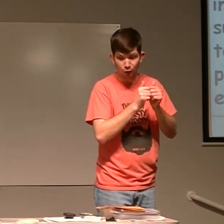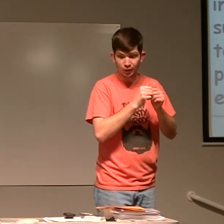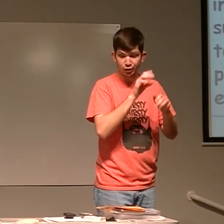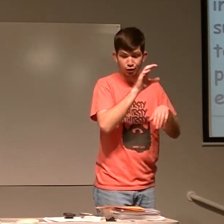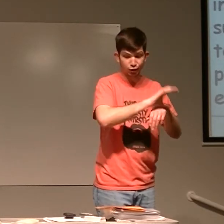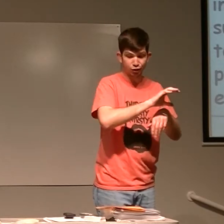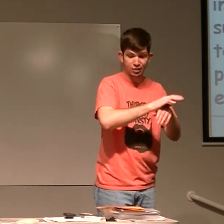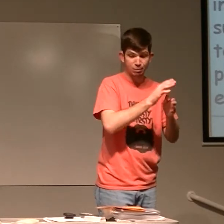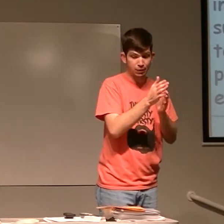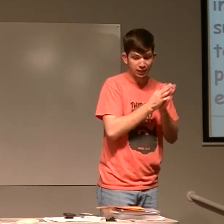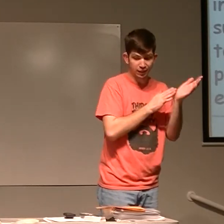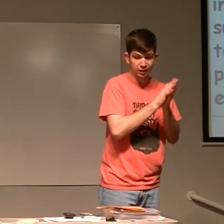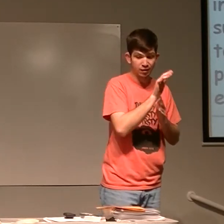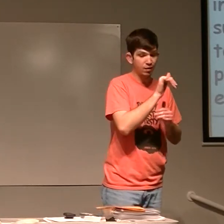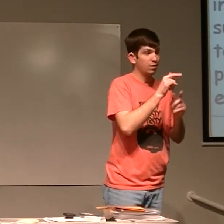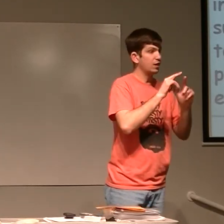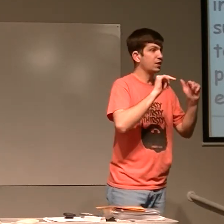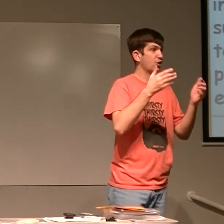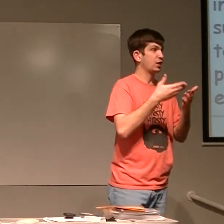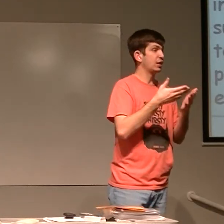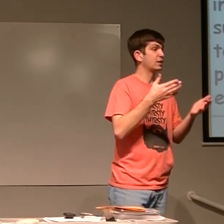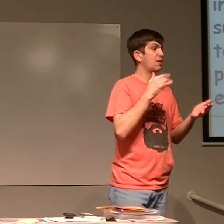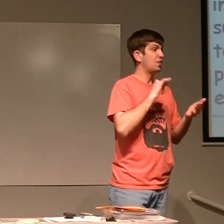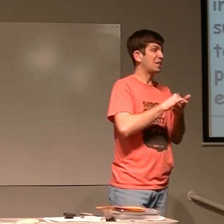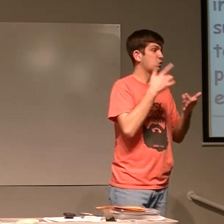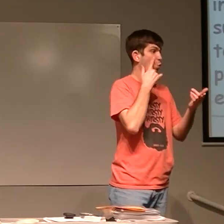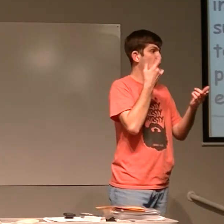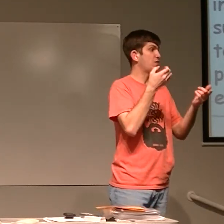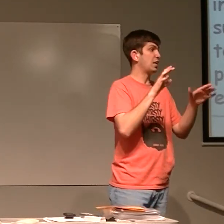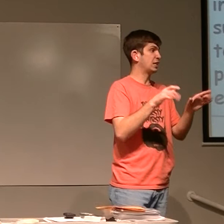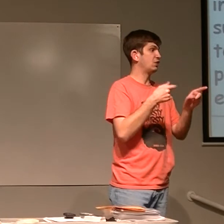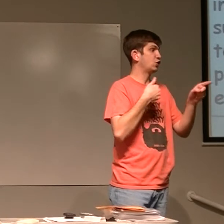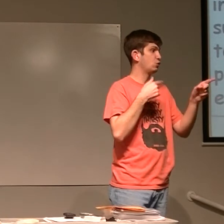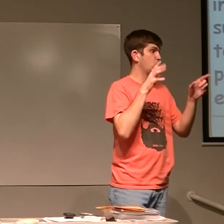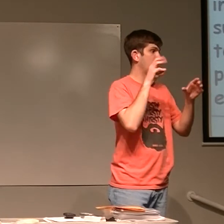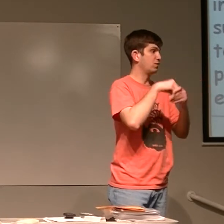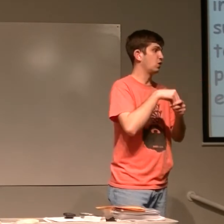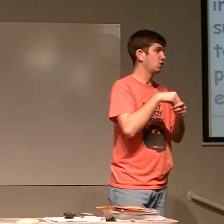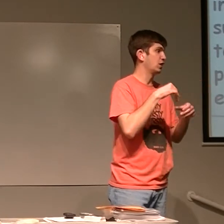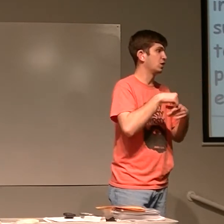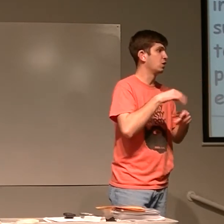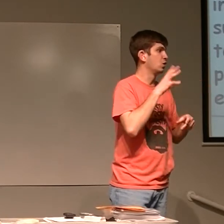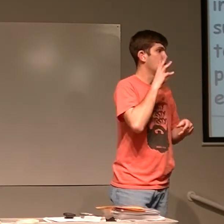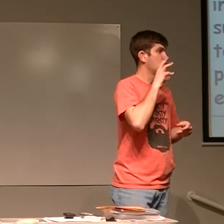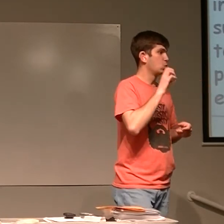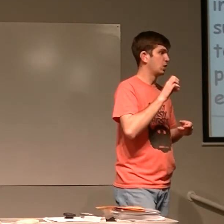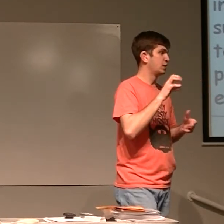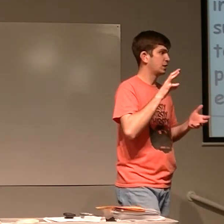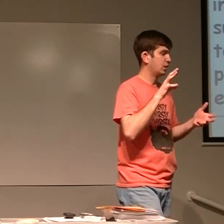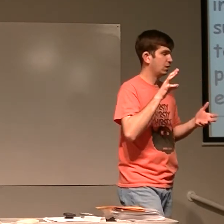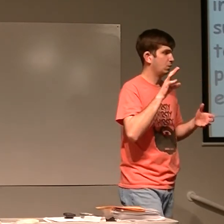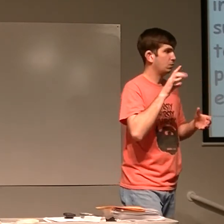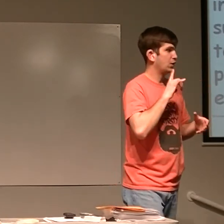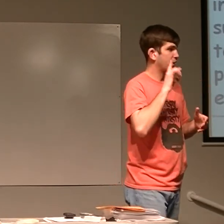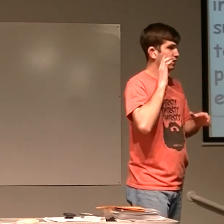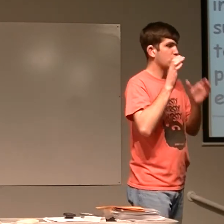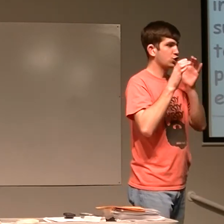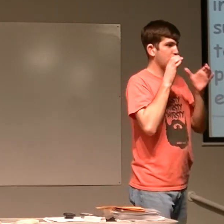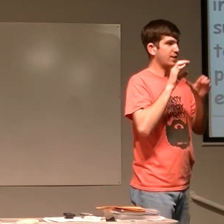tournaments, churches, picnics, and different things. And that's one of the activities you've been involved in was our Deaf Jab